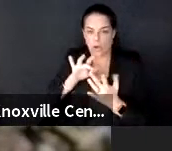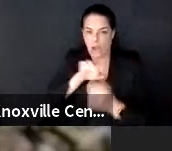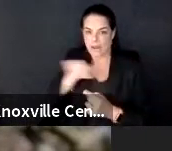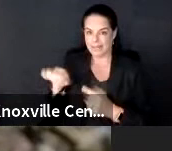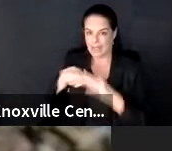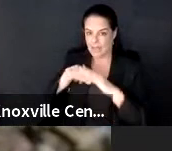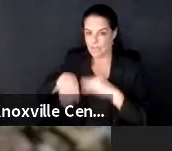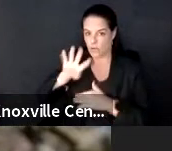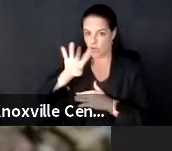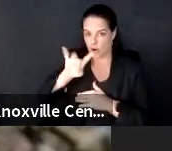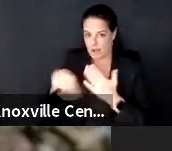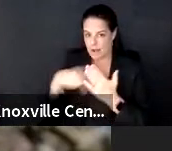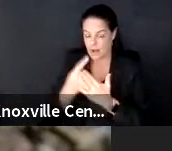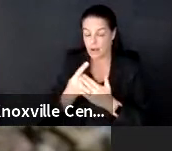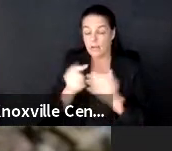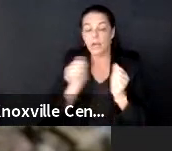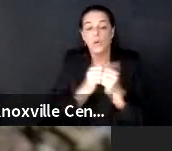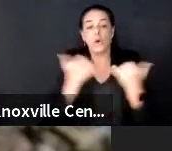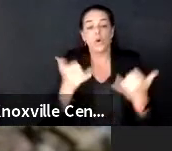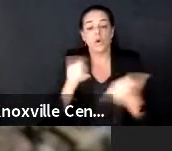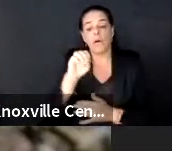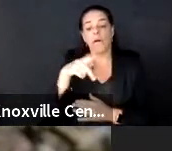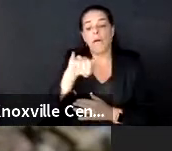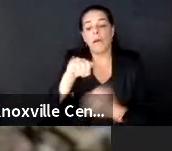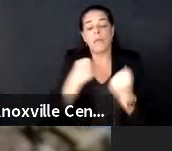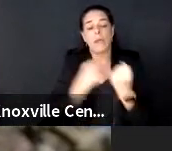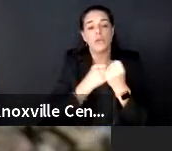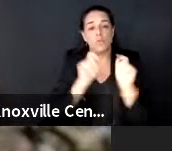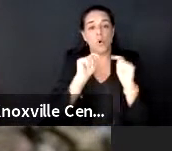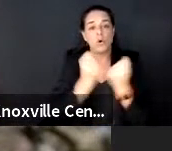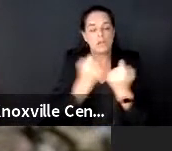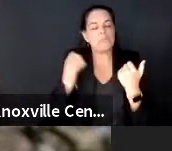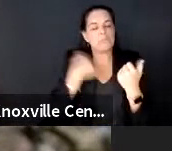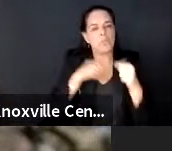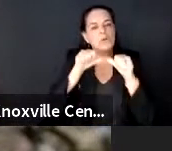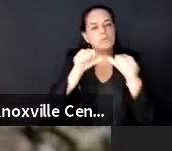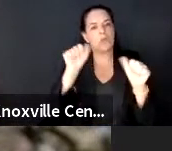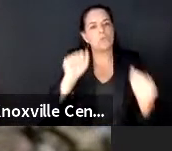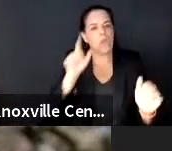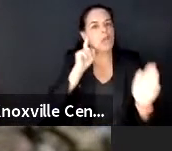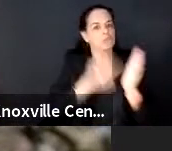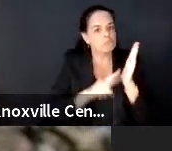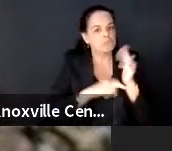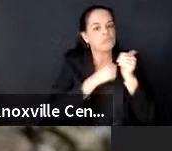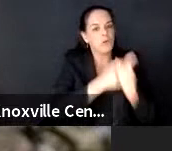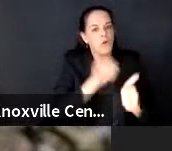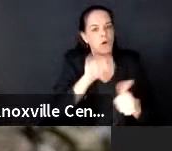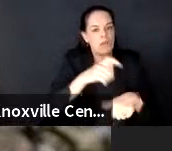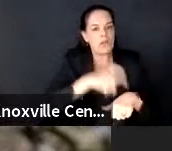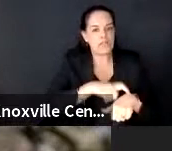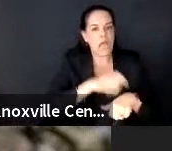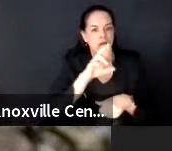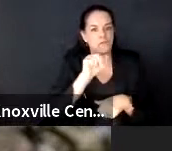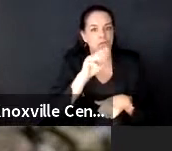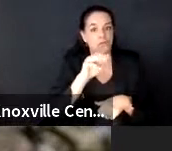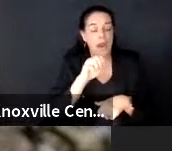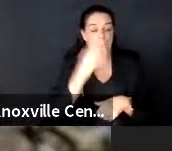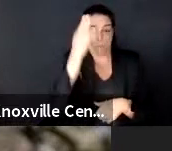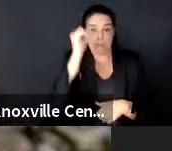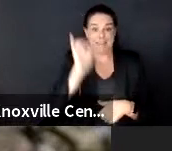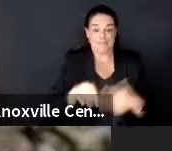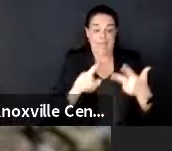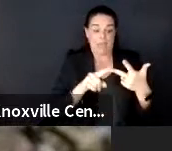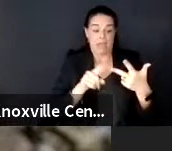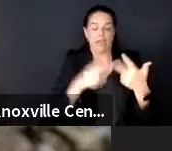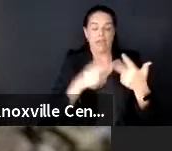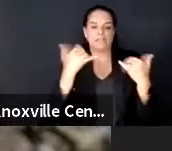our current EPI support team, we continue to be able to initiate investigations in this desired timeframe. Because of this, our benchmark continues to be